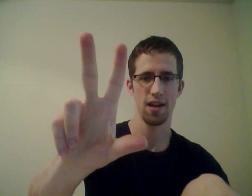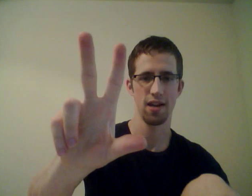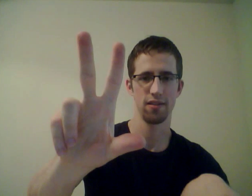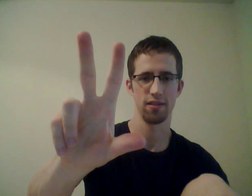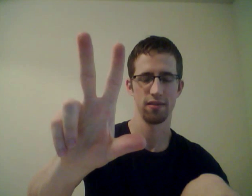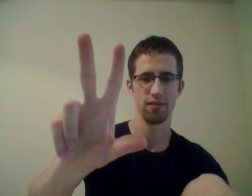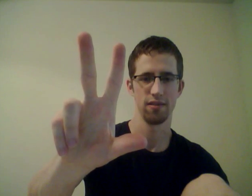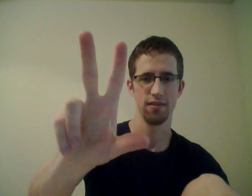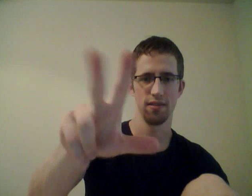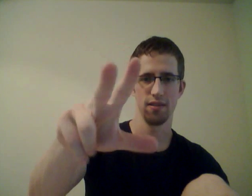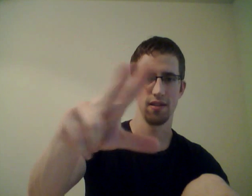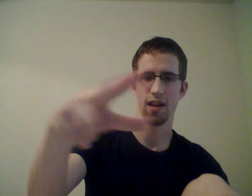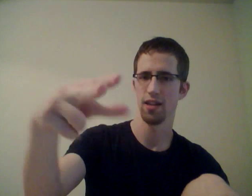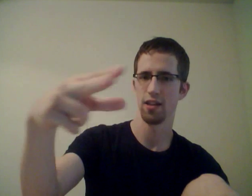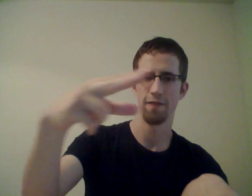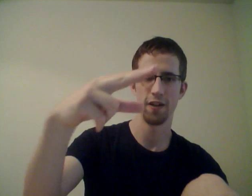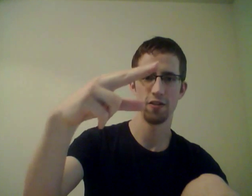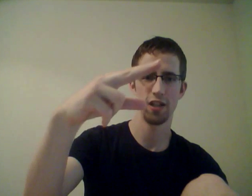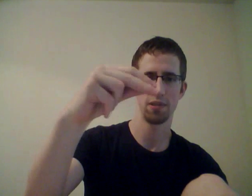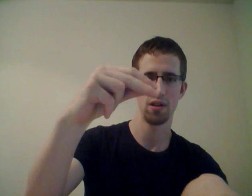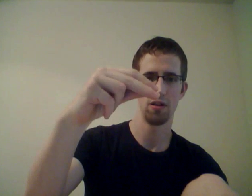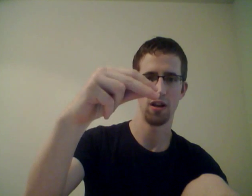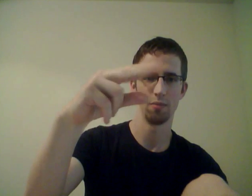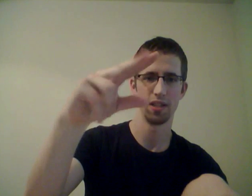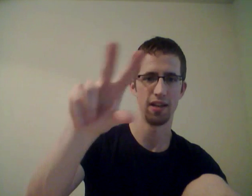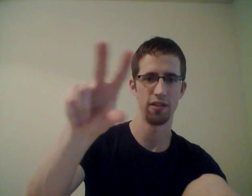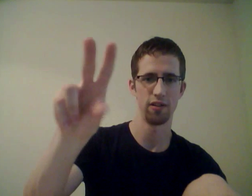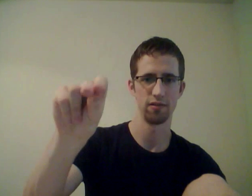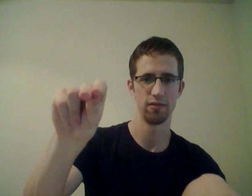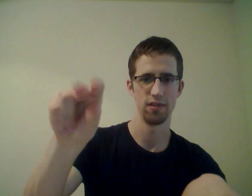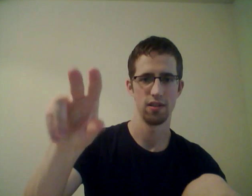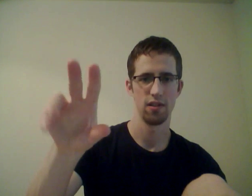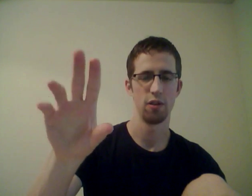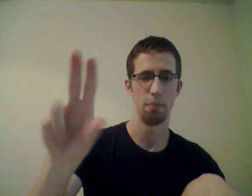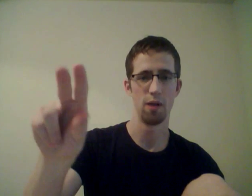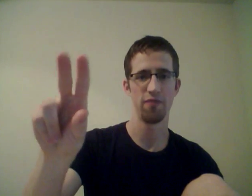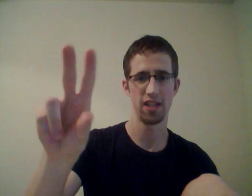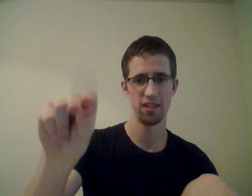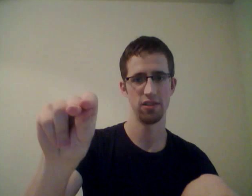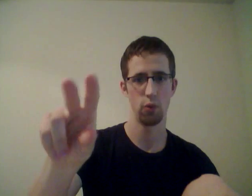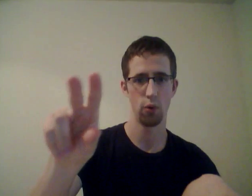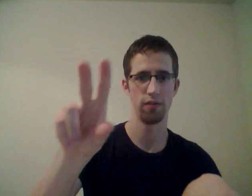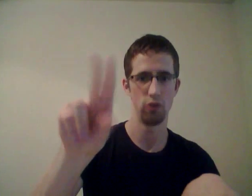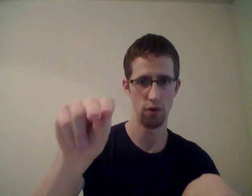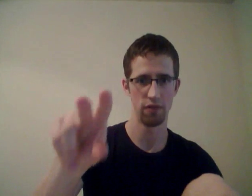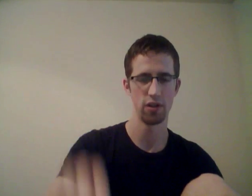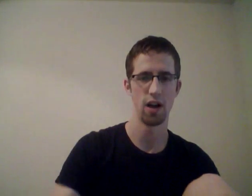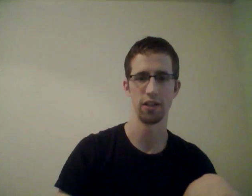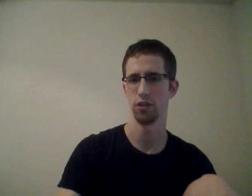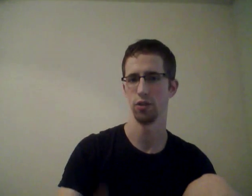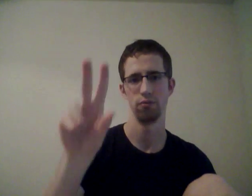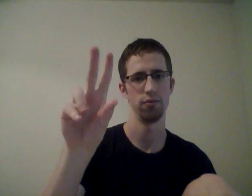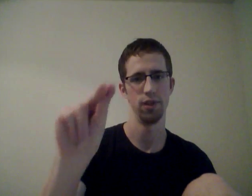hand, and then the fingertips all come together. Palm faces toward whoever you're talking to. No.